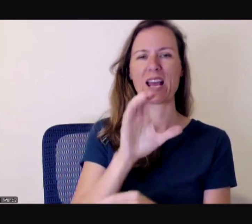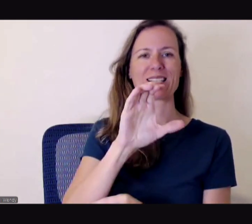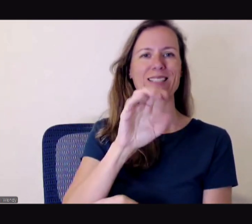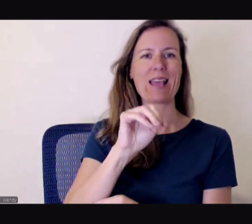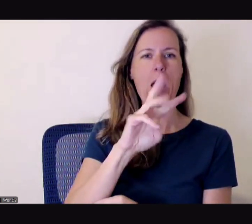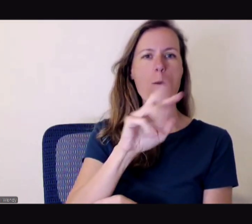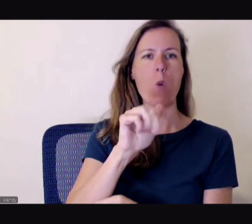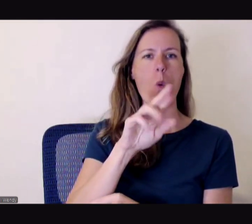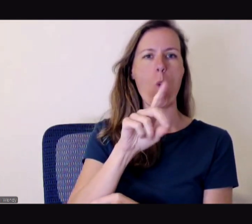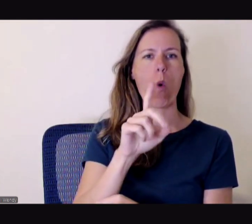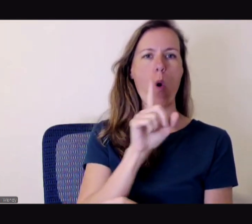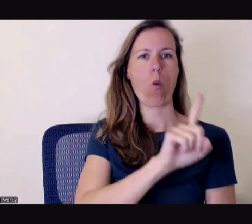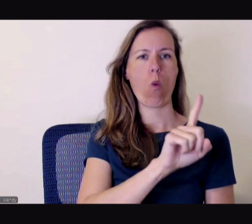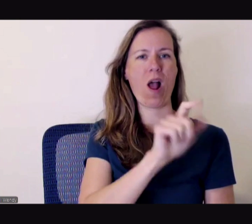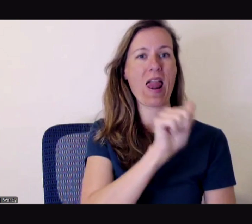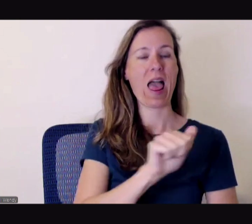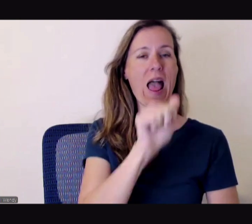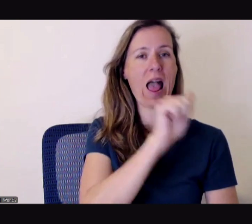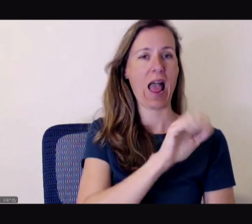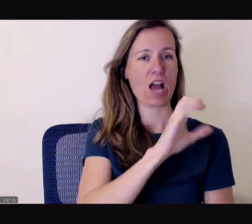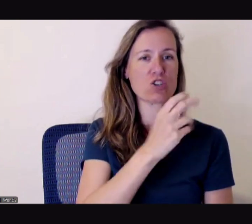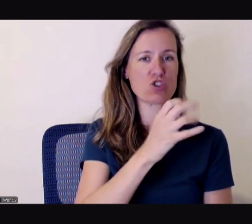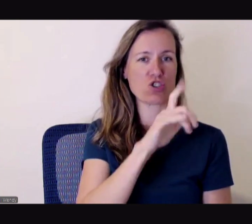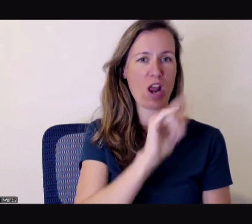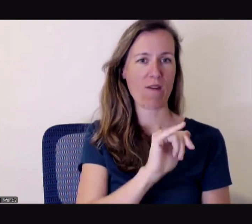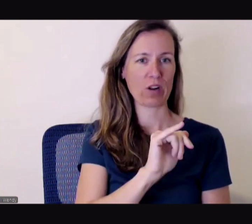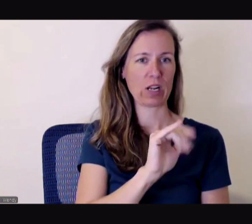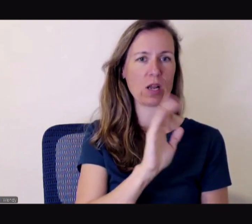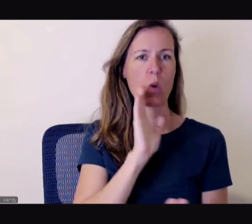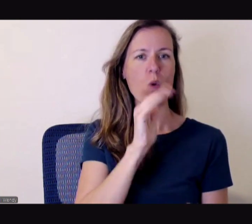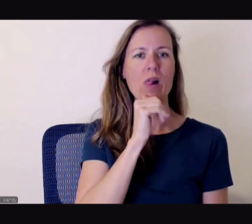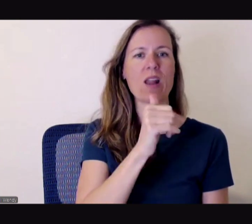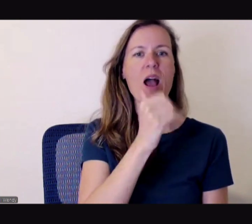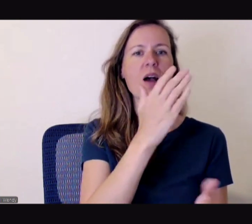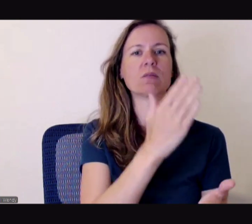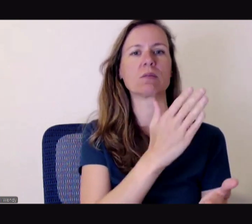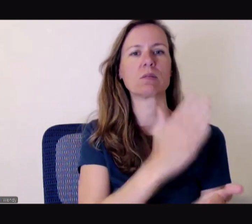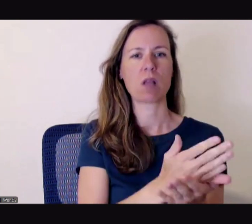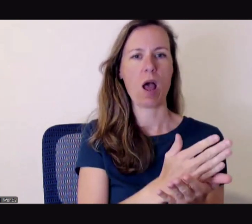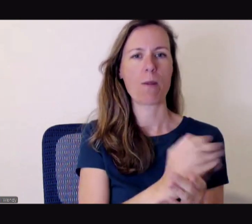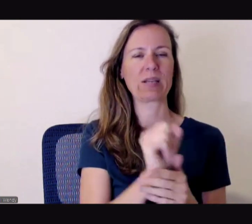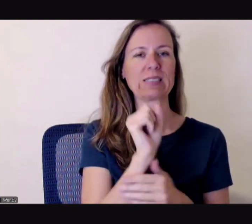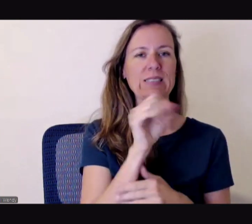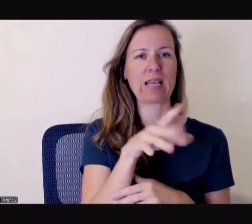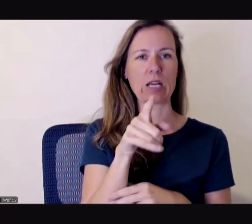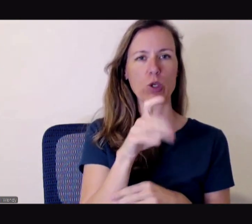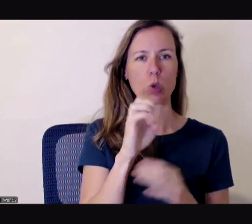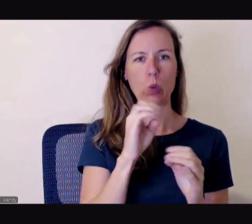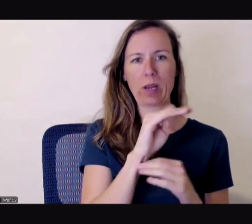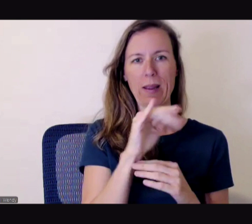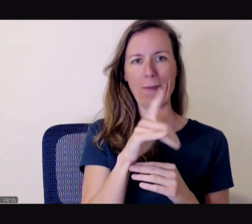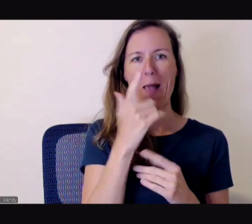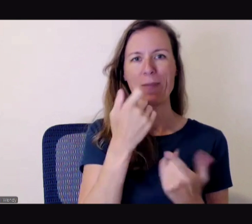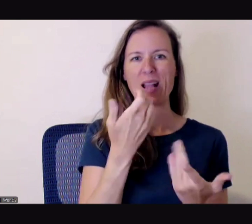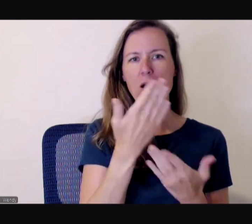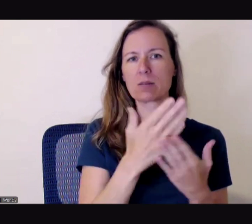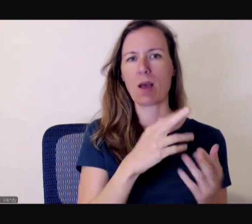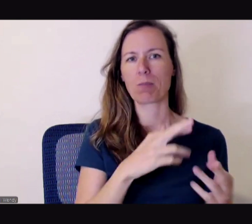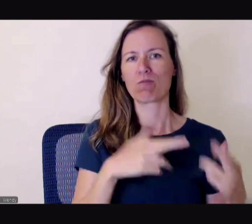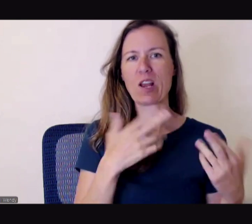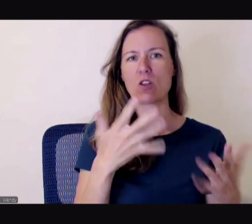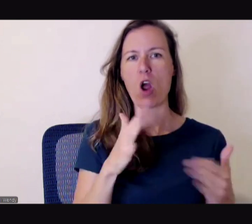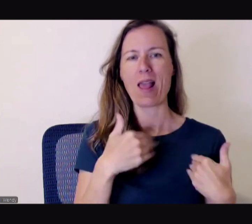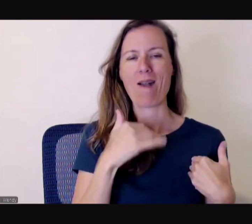never stop sending you email. Correct. Okay, just want to make sure. Because we know we have residents out there who have that memorized. That's correct. Yeah,